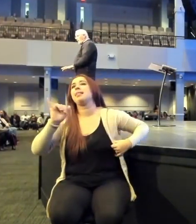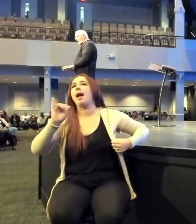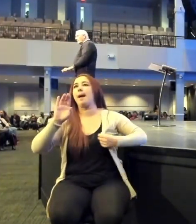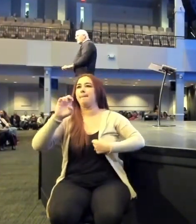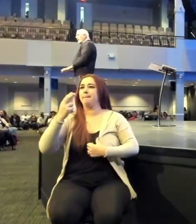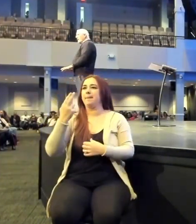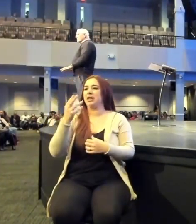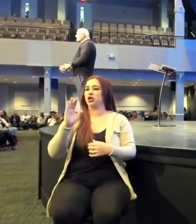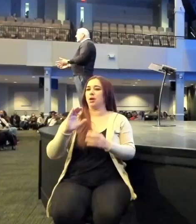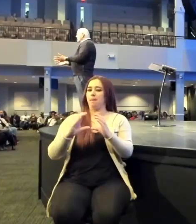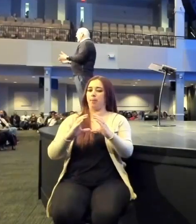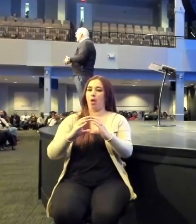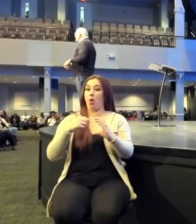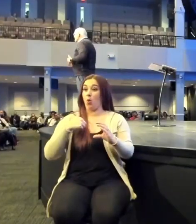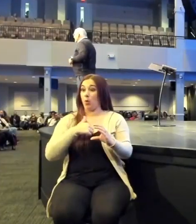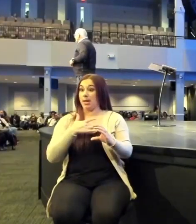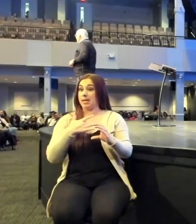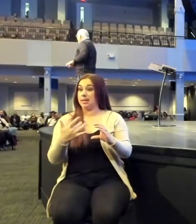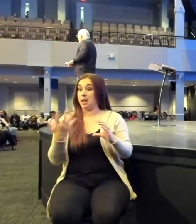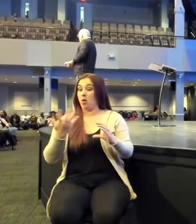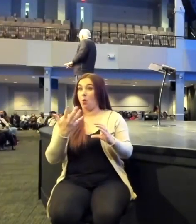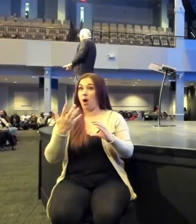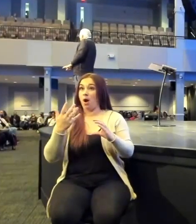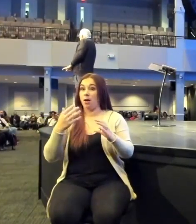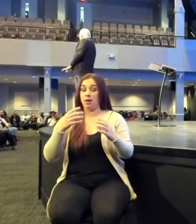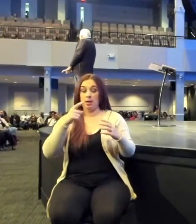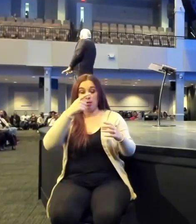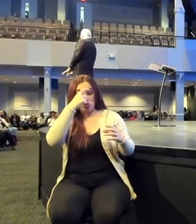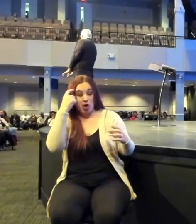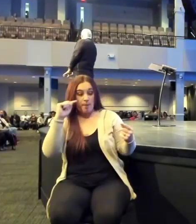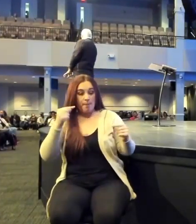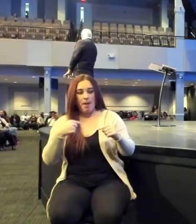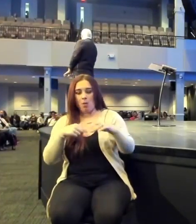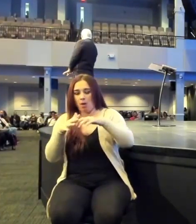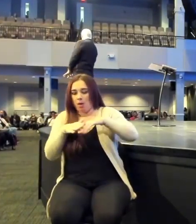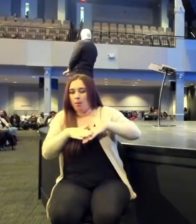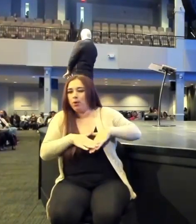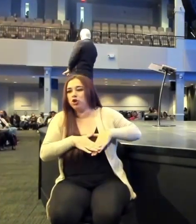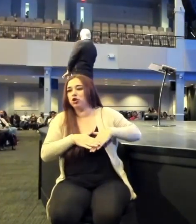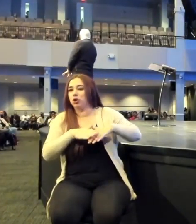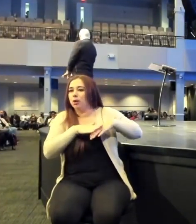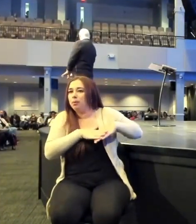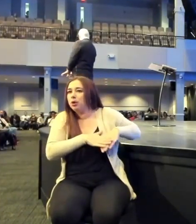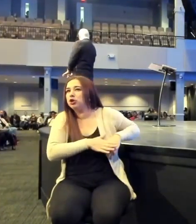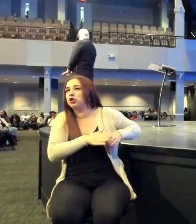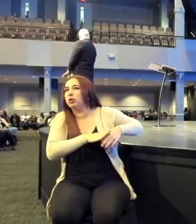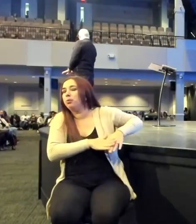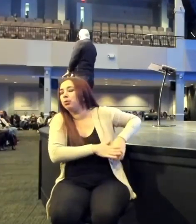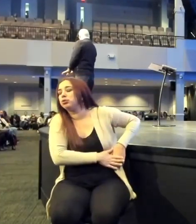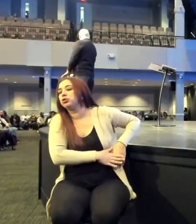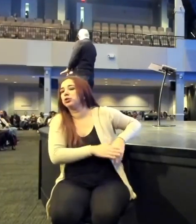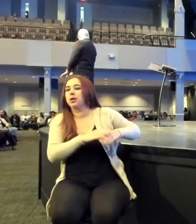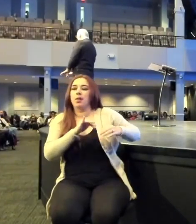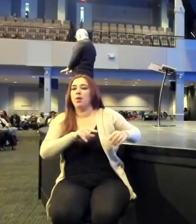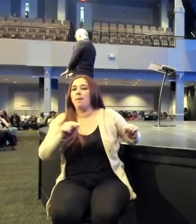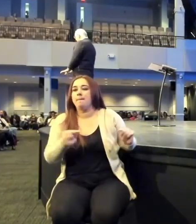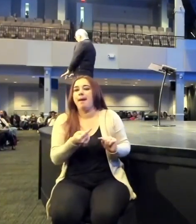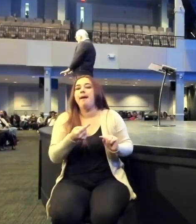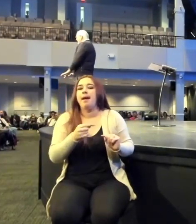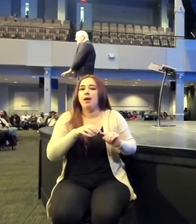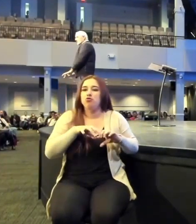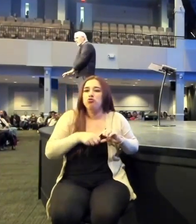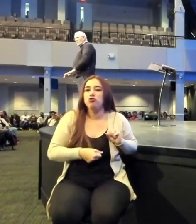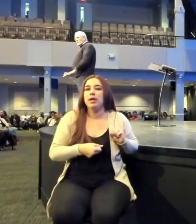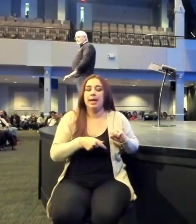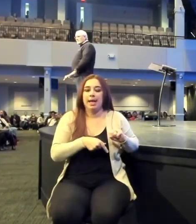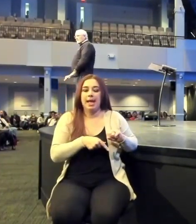And what we oftentimes do is we take those things in our life and we try to suppress them. We push them down, okay? And they're